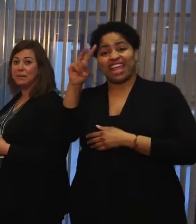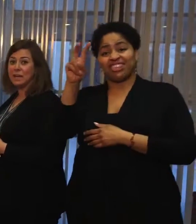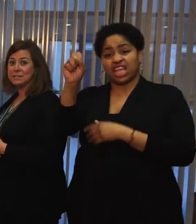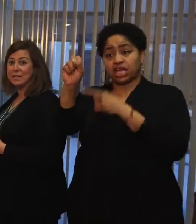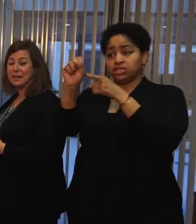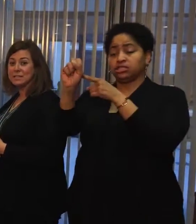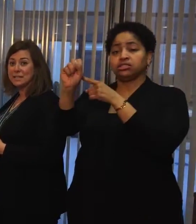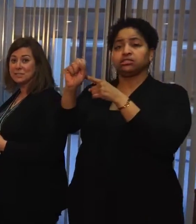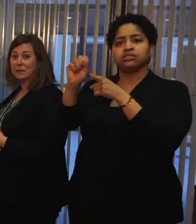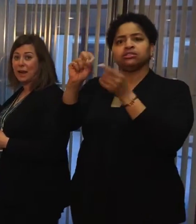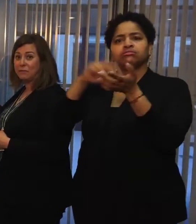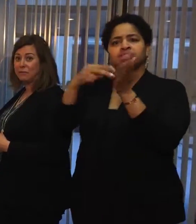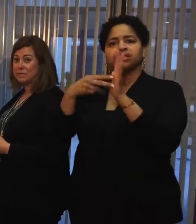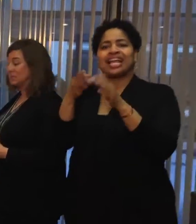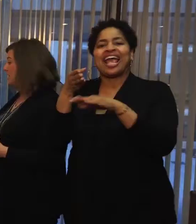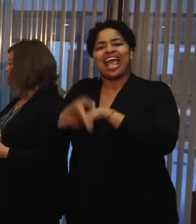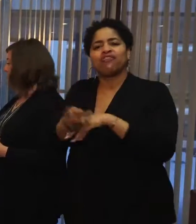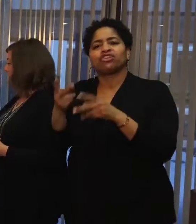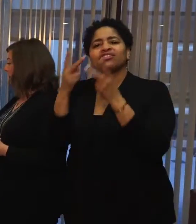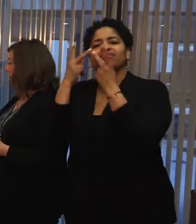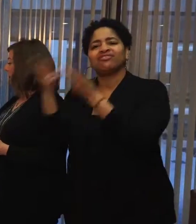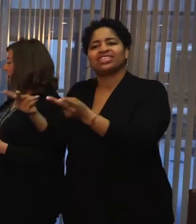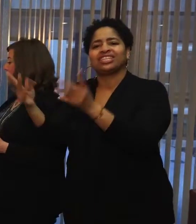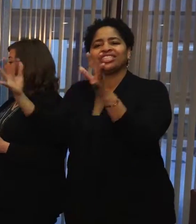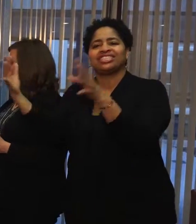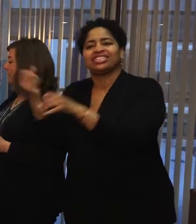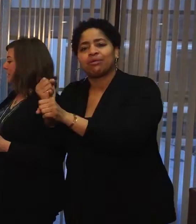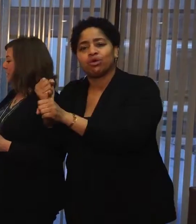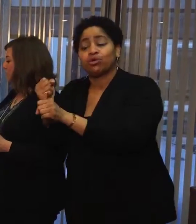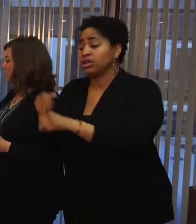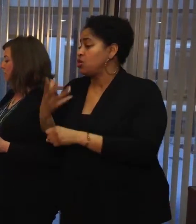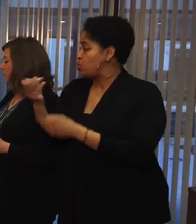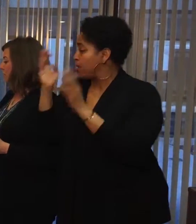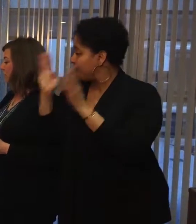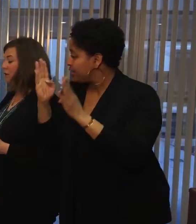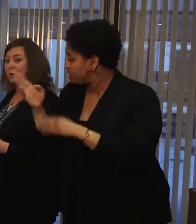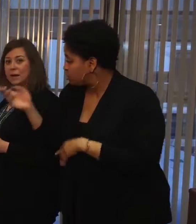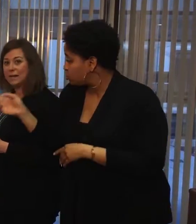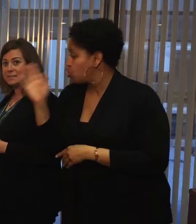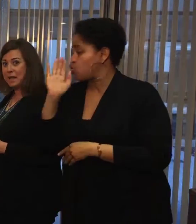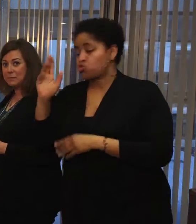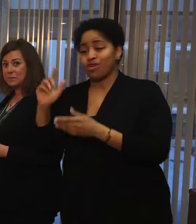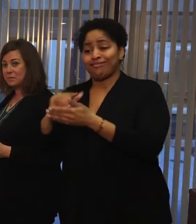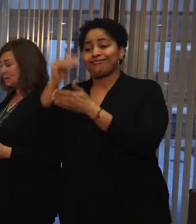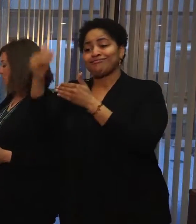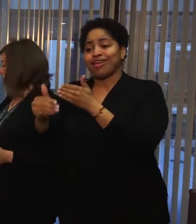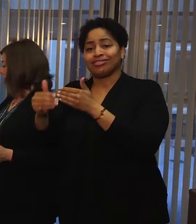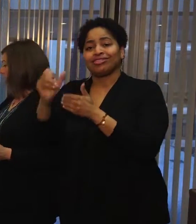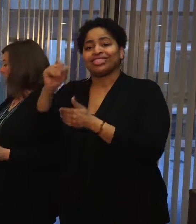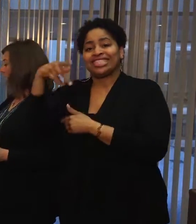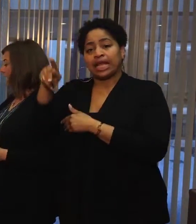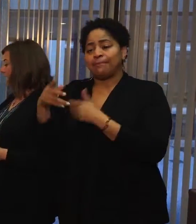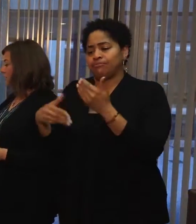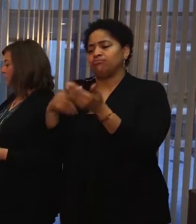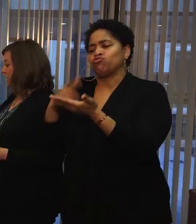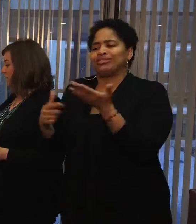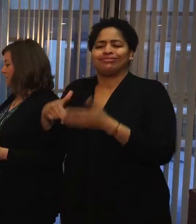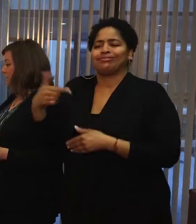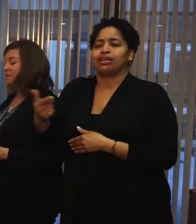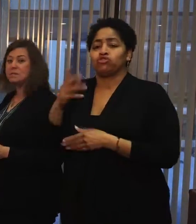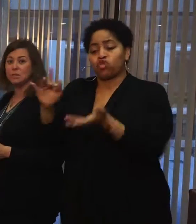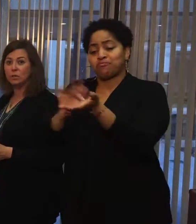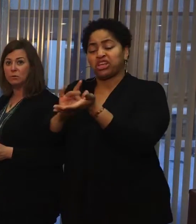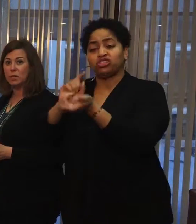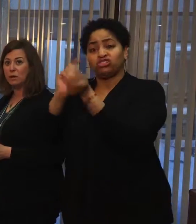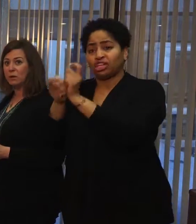So the AVS, again, stands for After Visit Summary. And you want to pay attention to your next steps, the medication